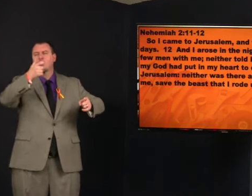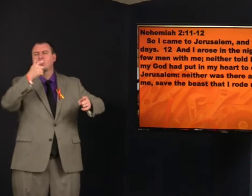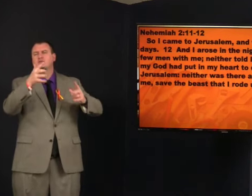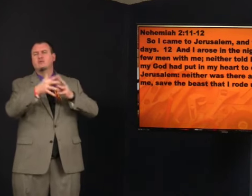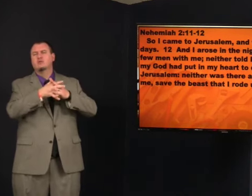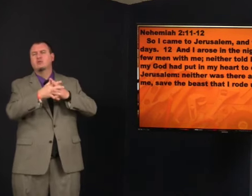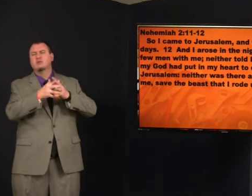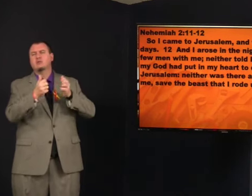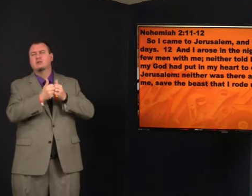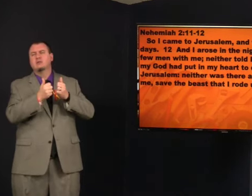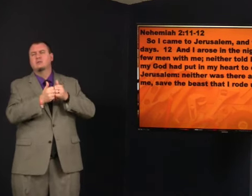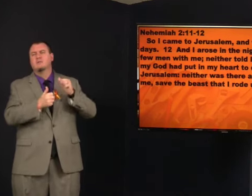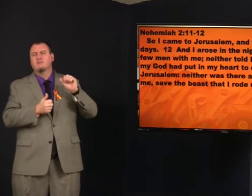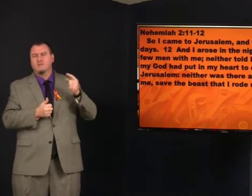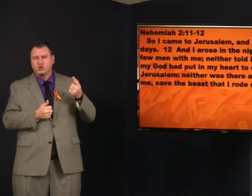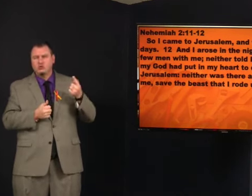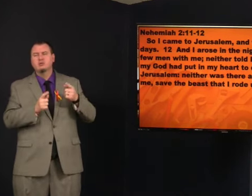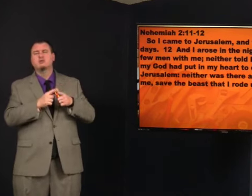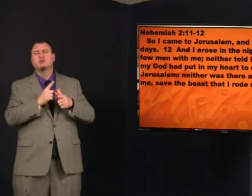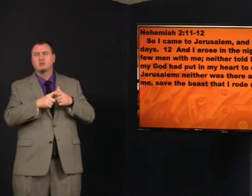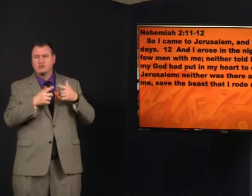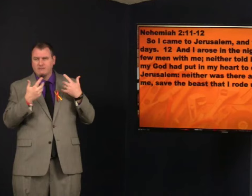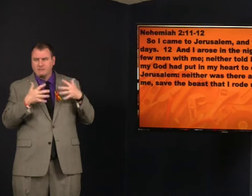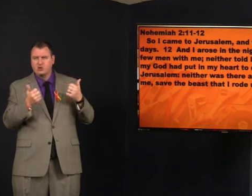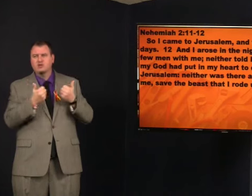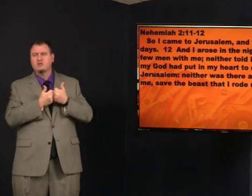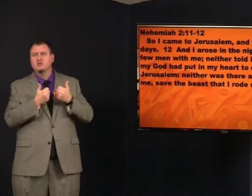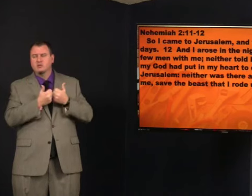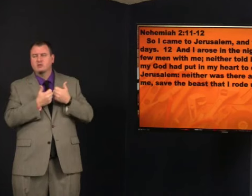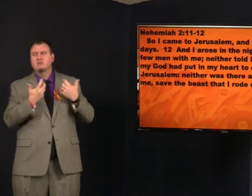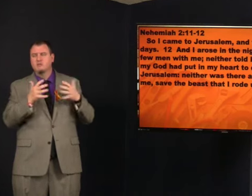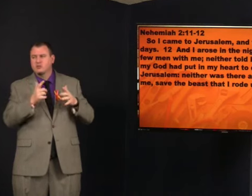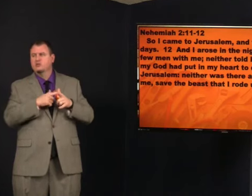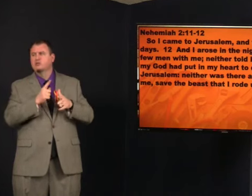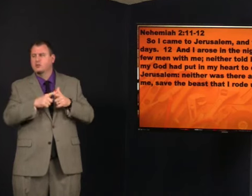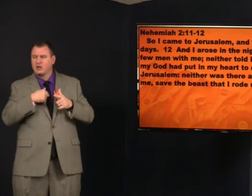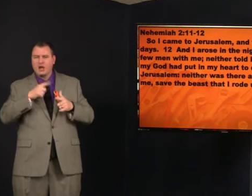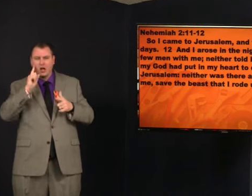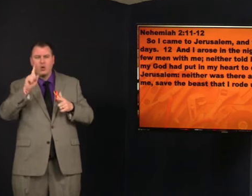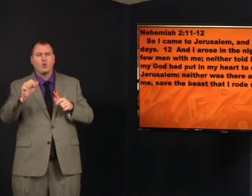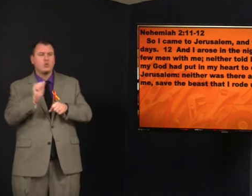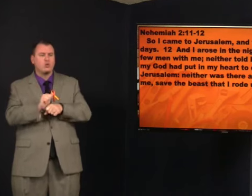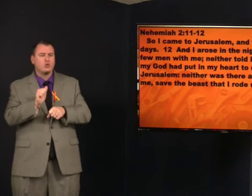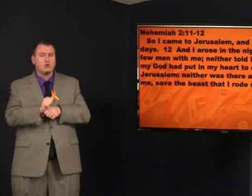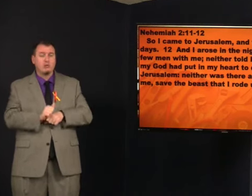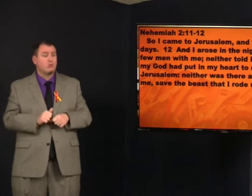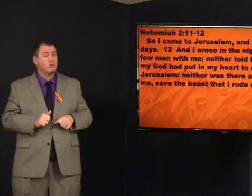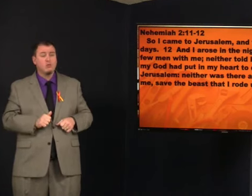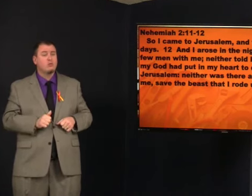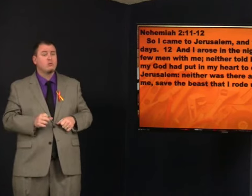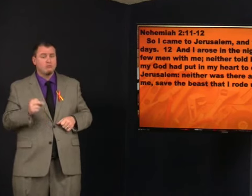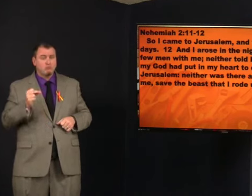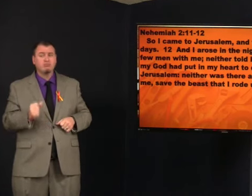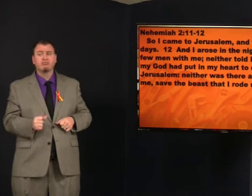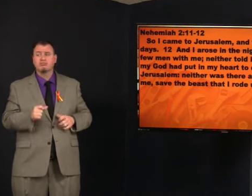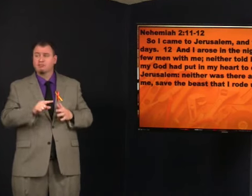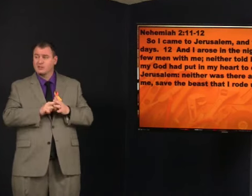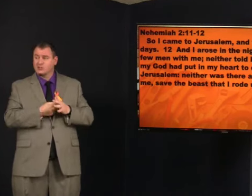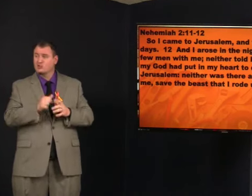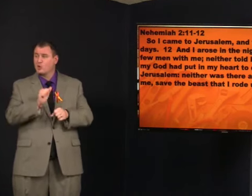a long journey, and so he took a couple days to maybe watch a football game, and he was ready to go to